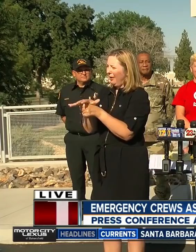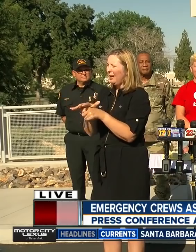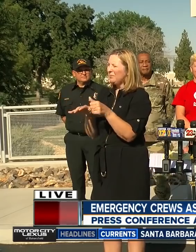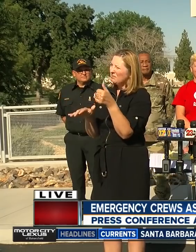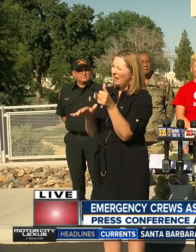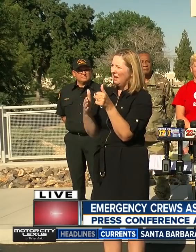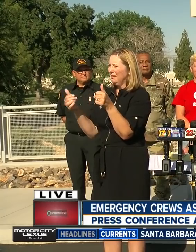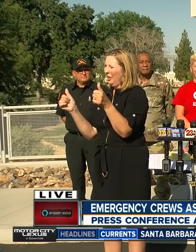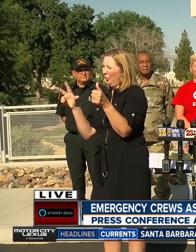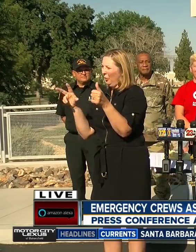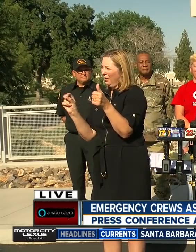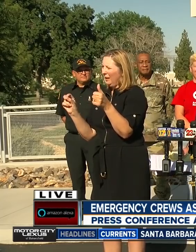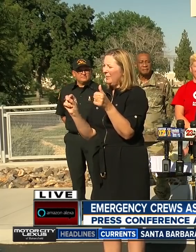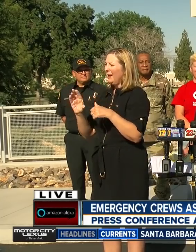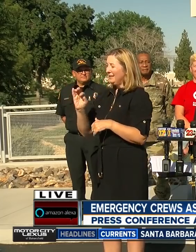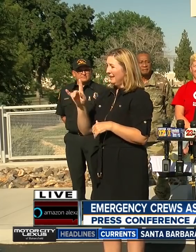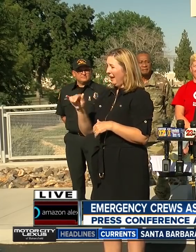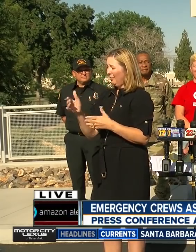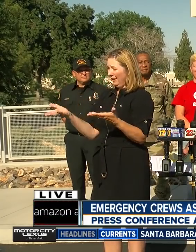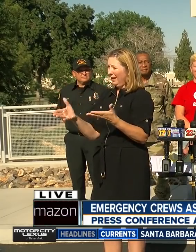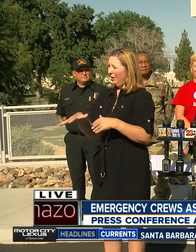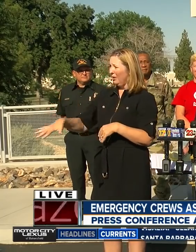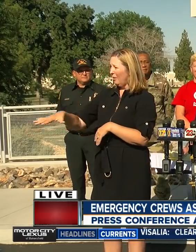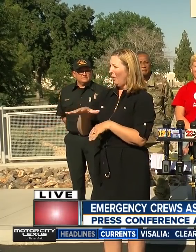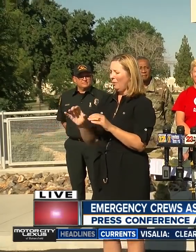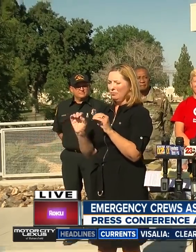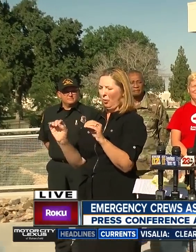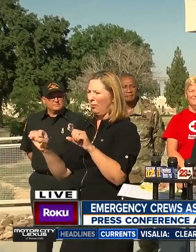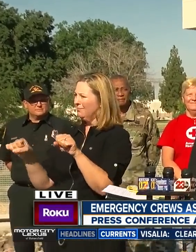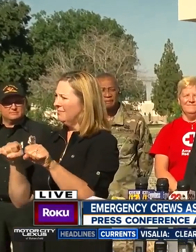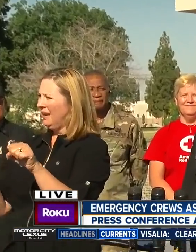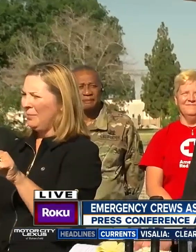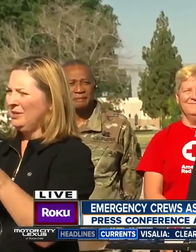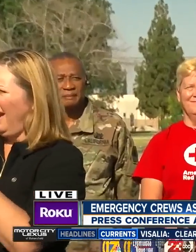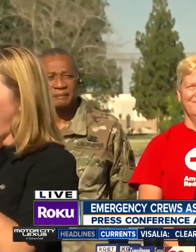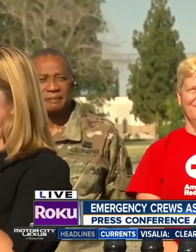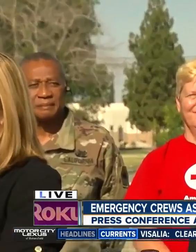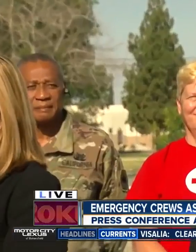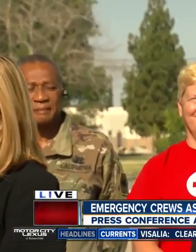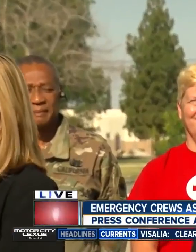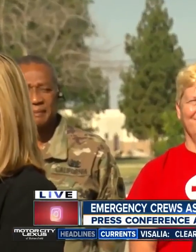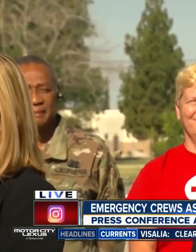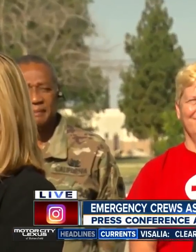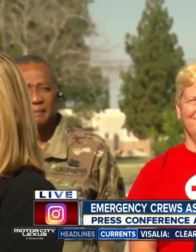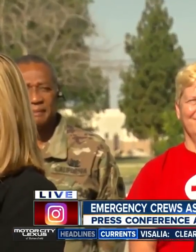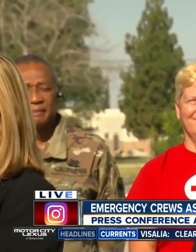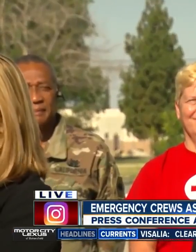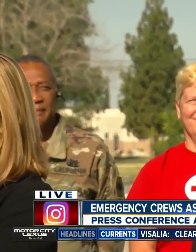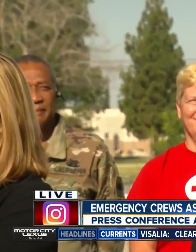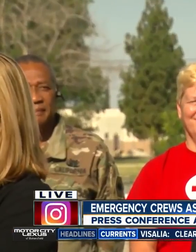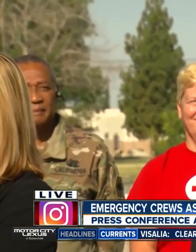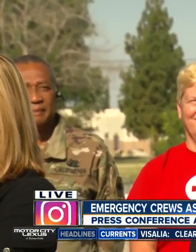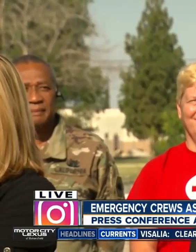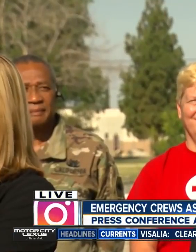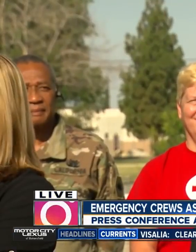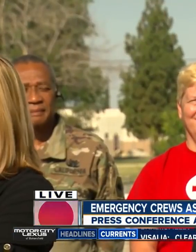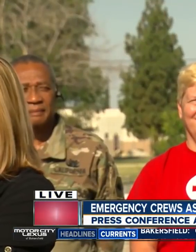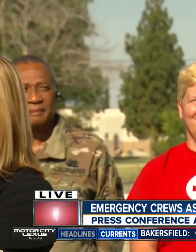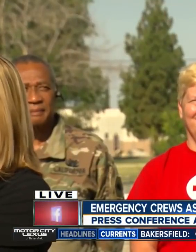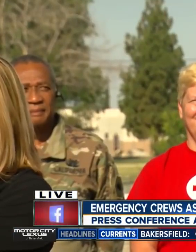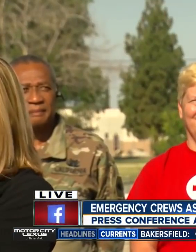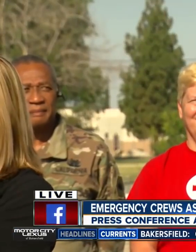as a county as a whole, we know of no damage outside of Ridgecrest yet. All of our fire stations are up